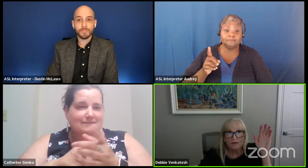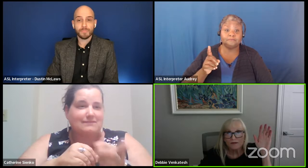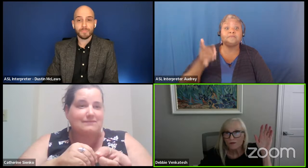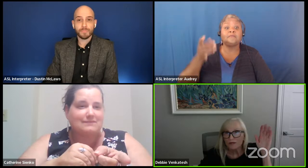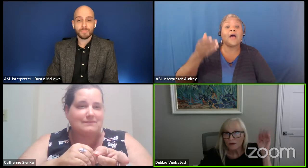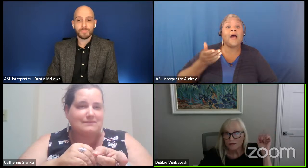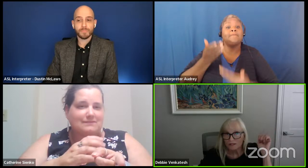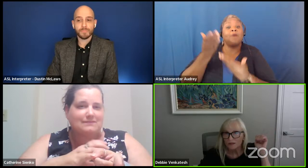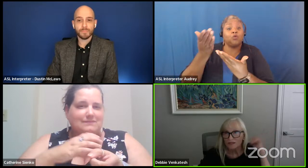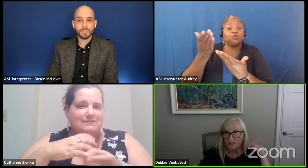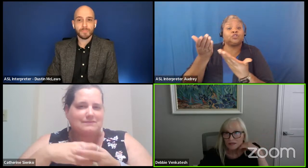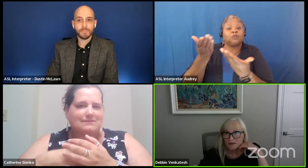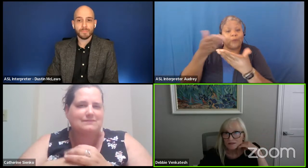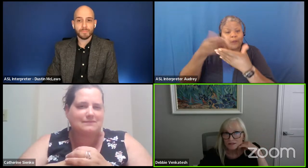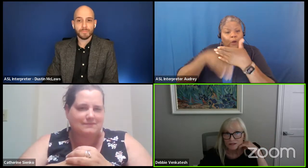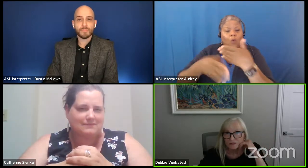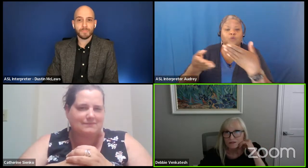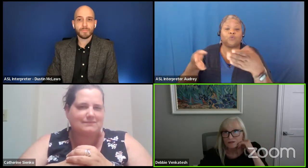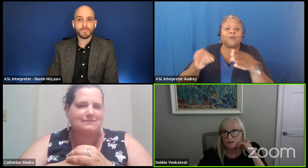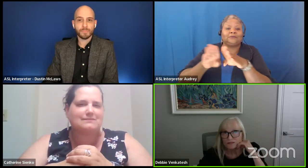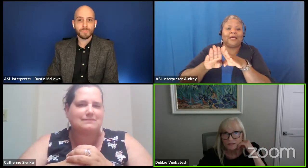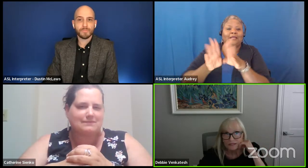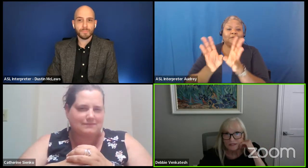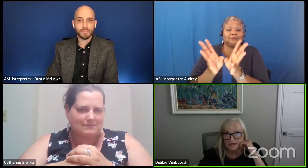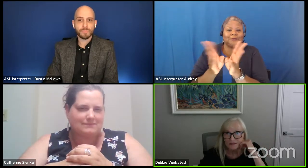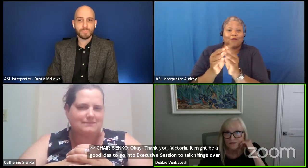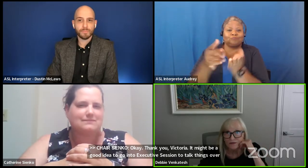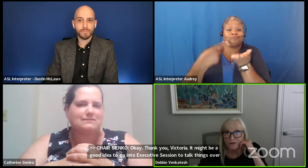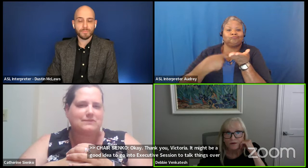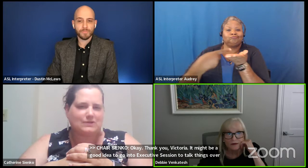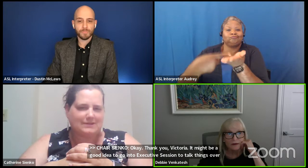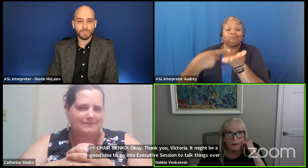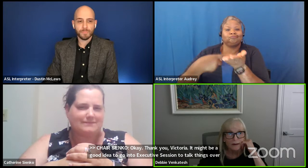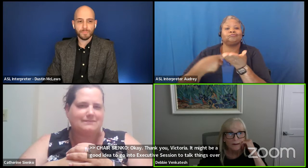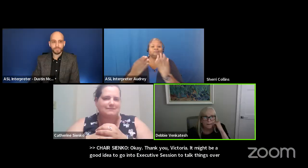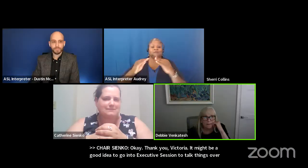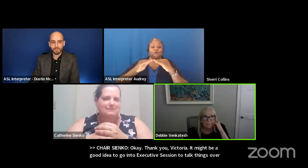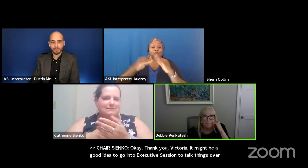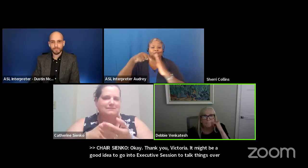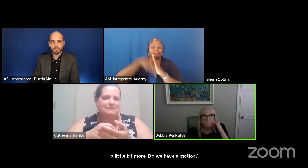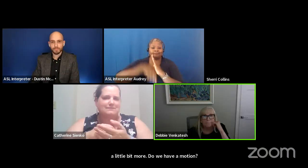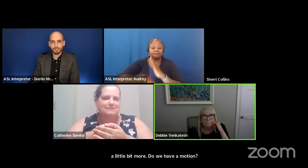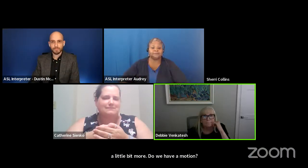I move that we go into executive session to discuss this further.